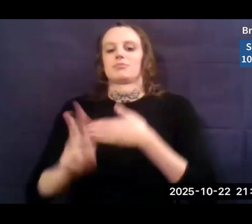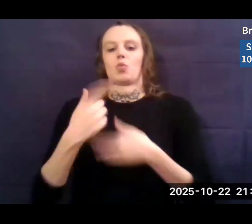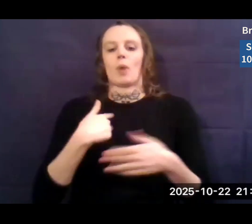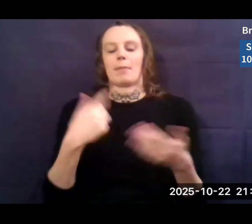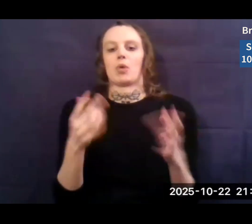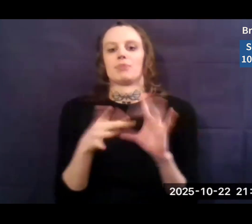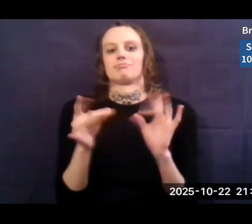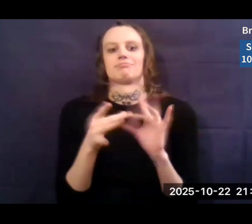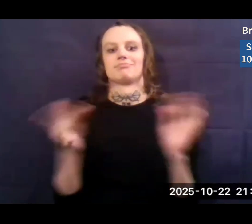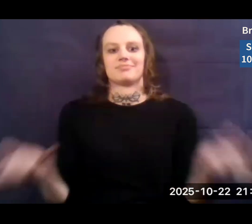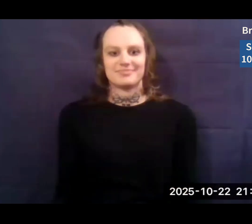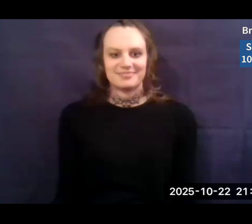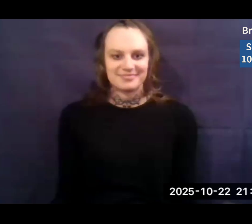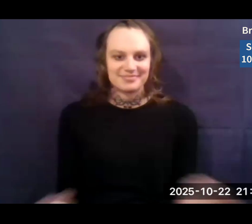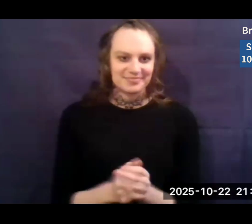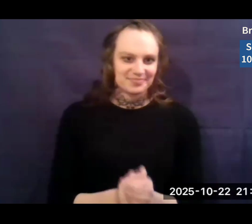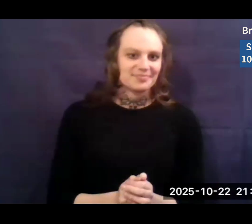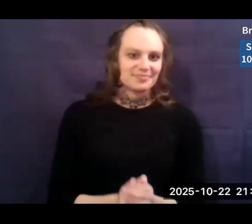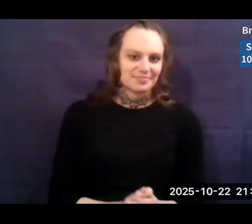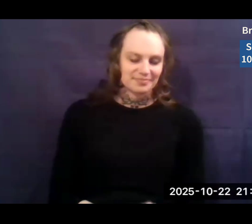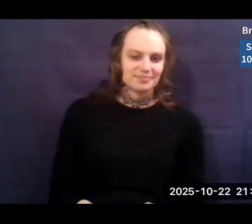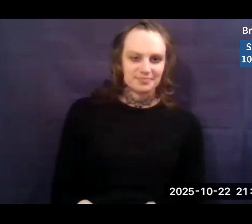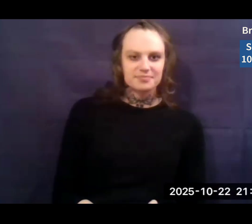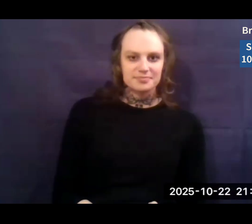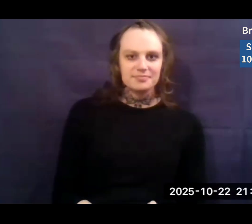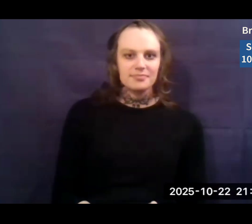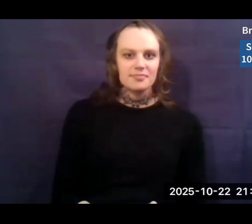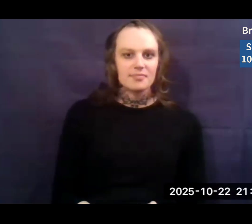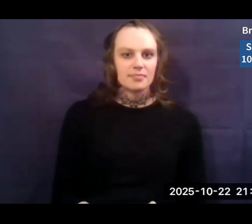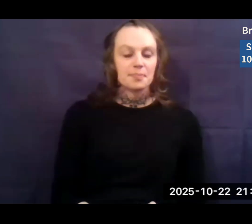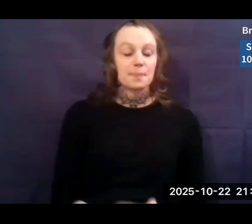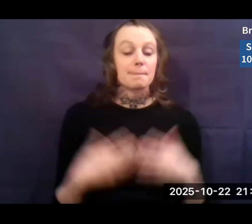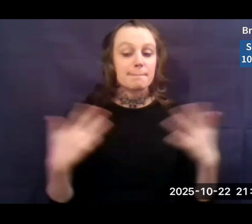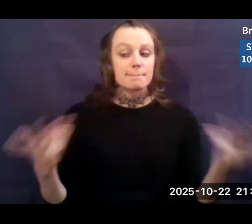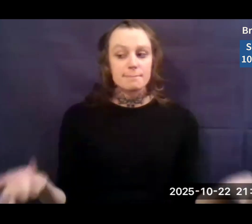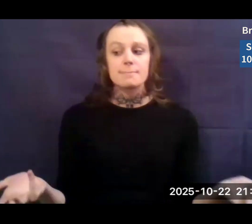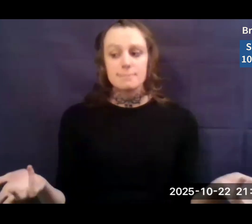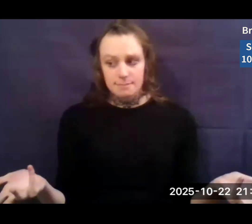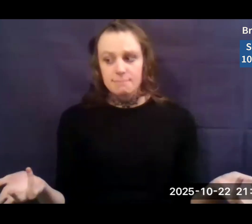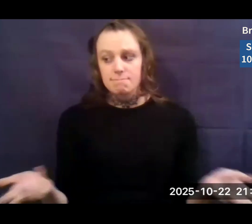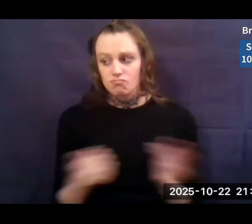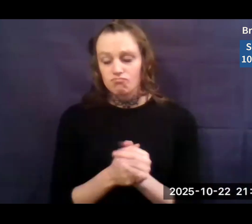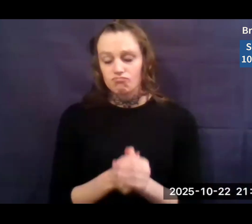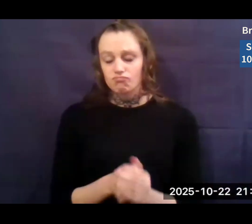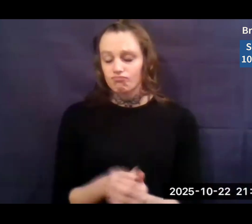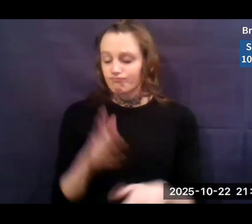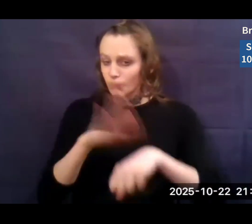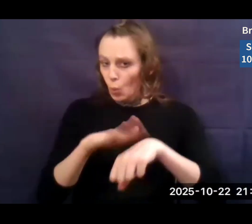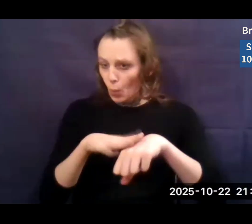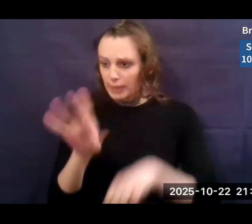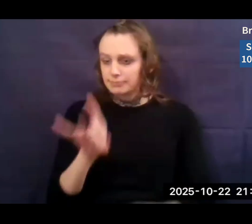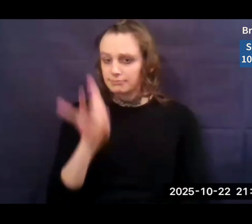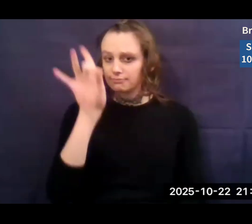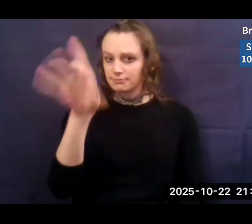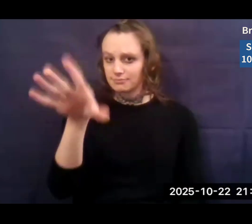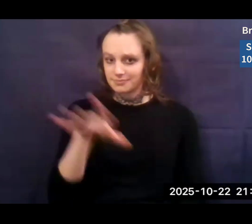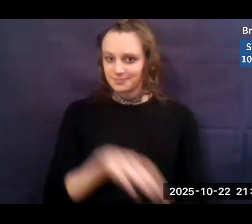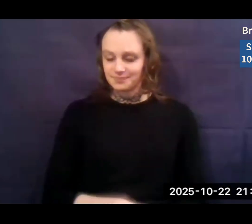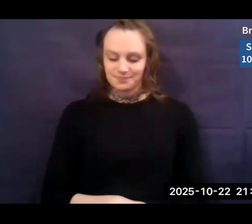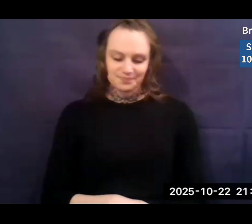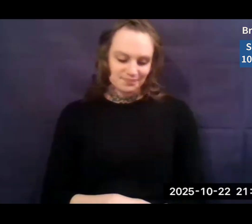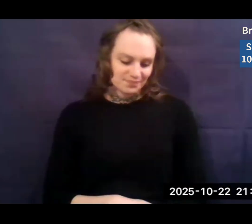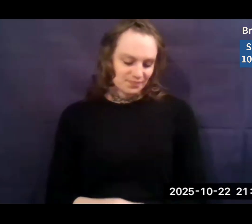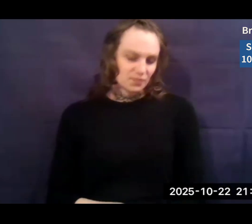about me tonight. So uh, just throwing that out there.